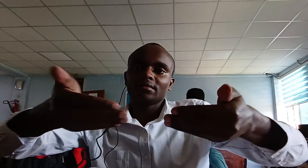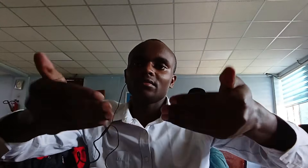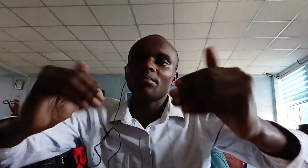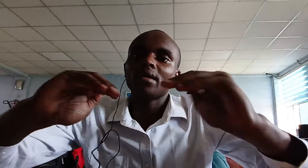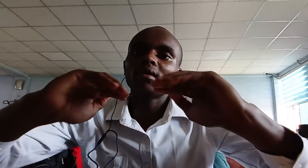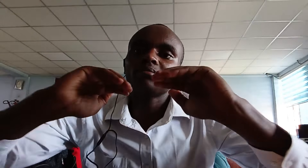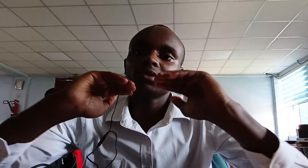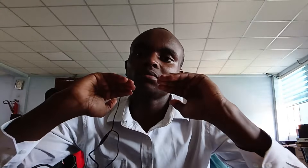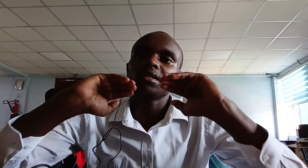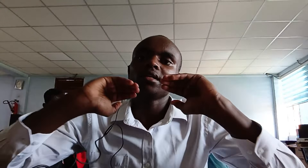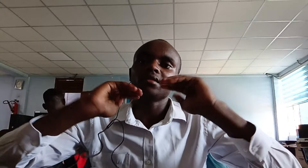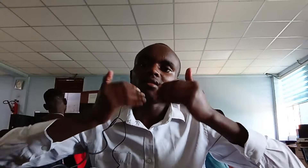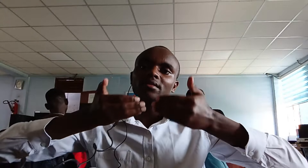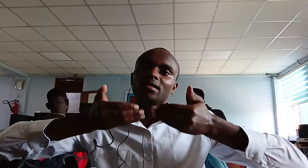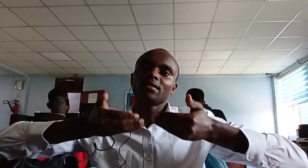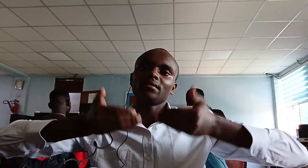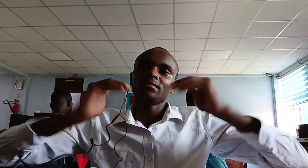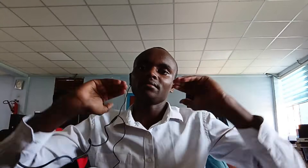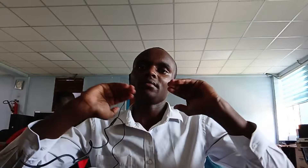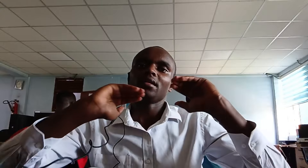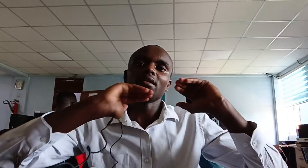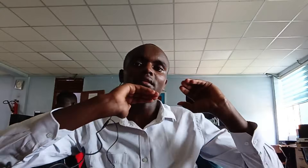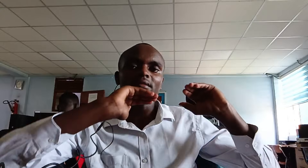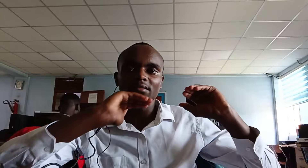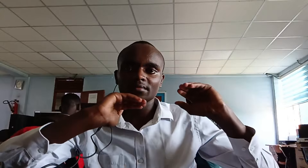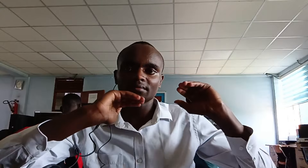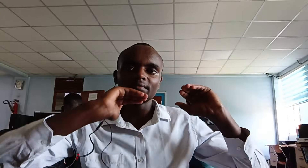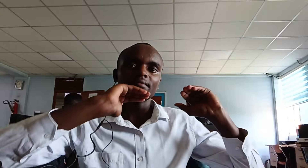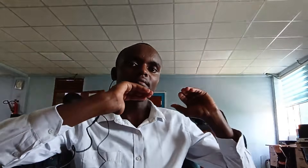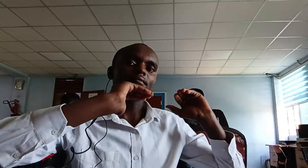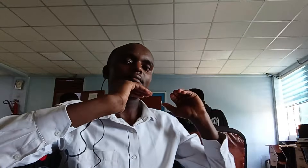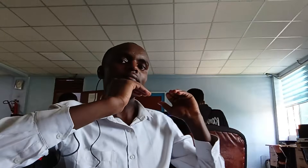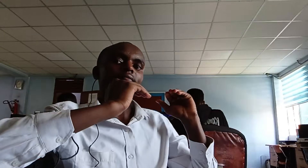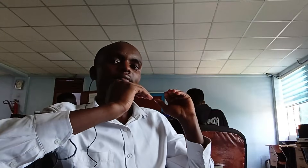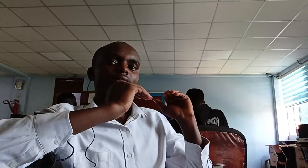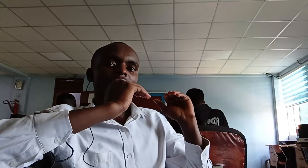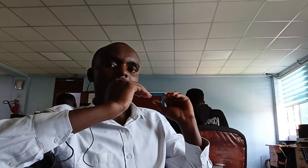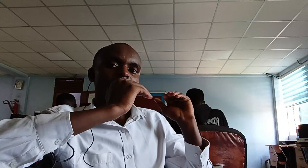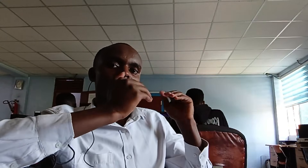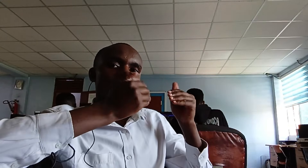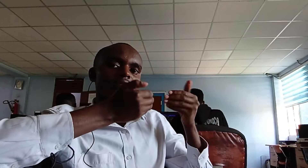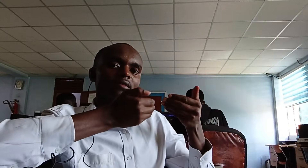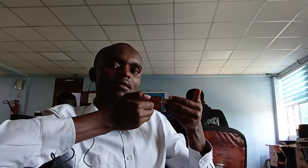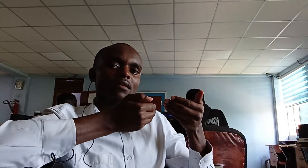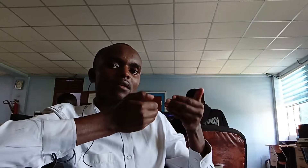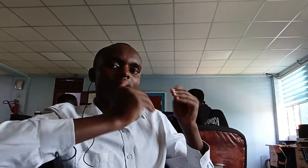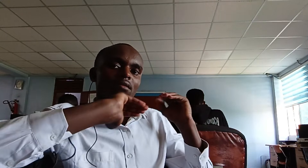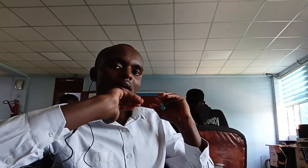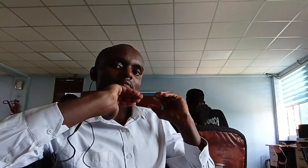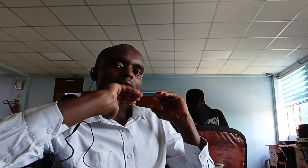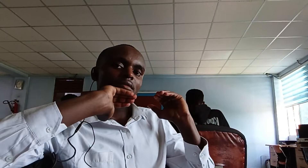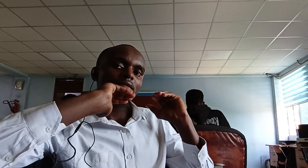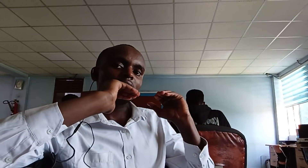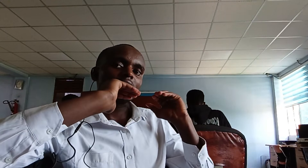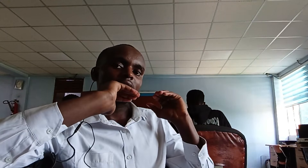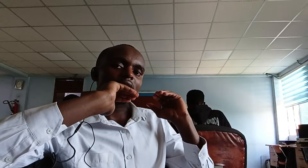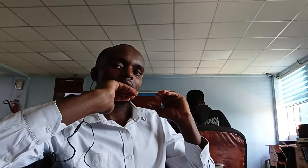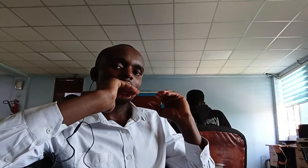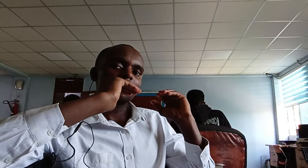Your palm should be like this, like this. So like this. This is just demonstrating